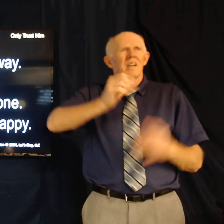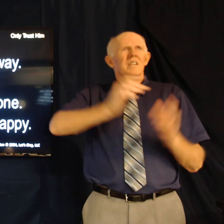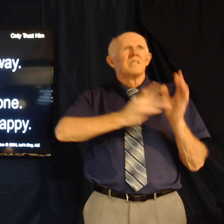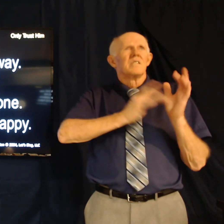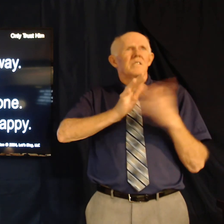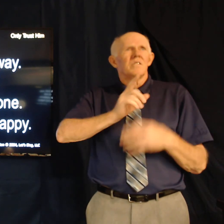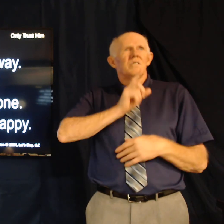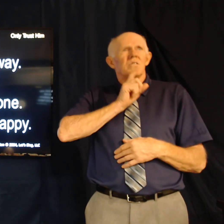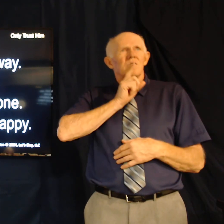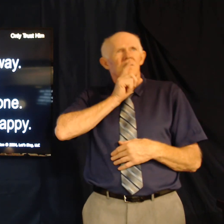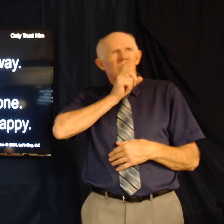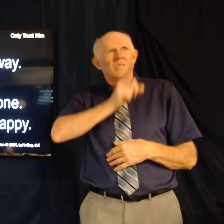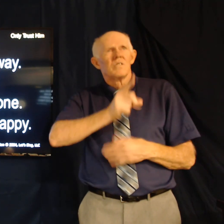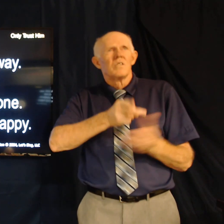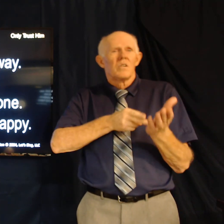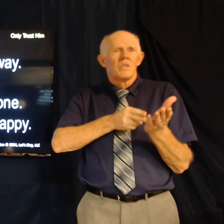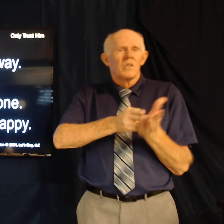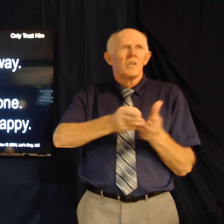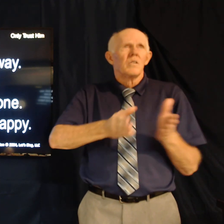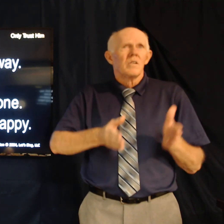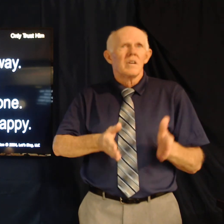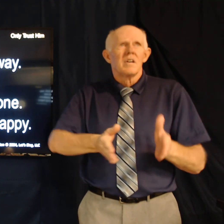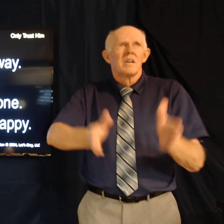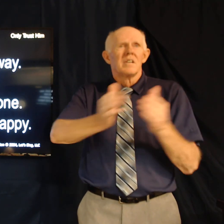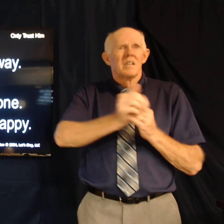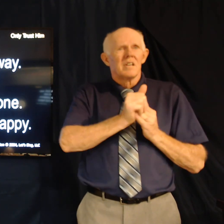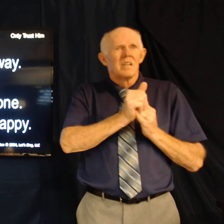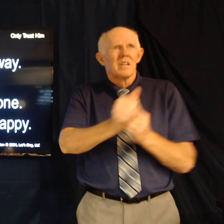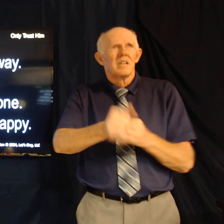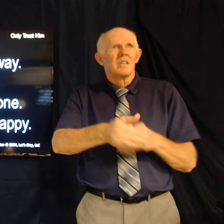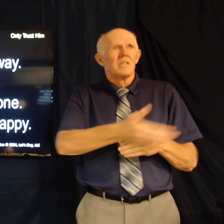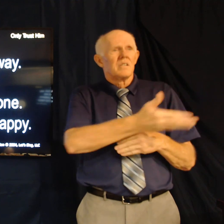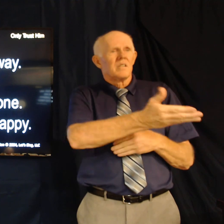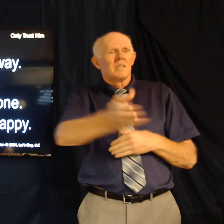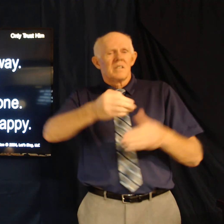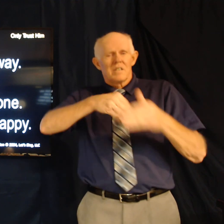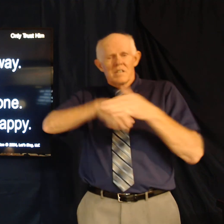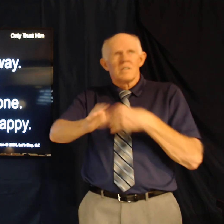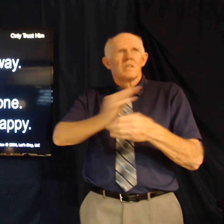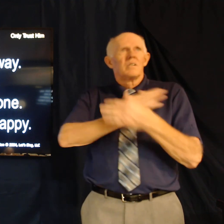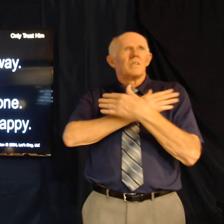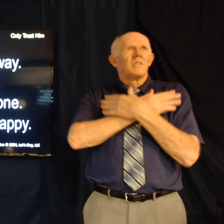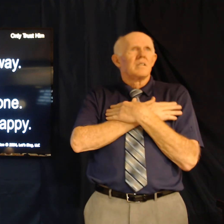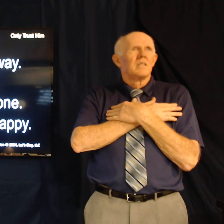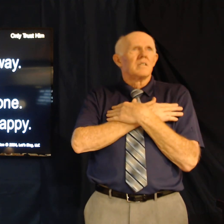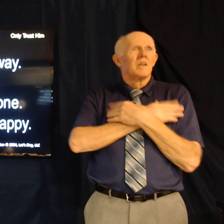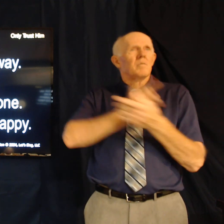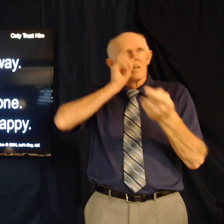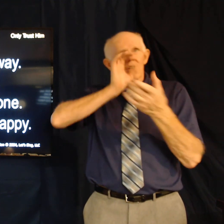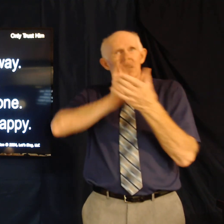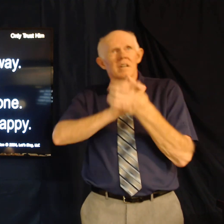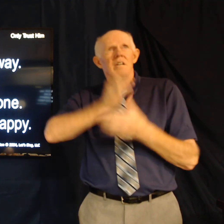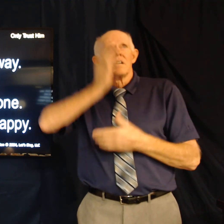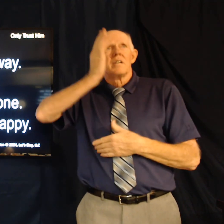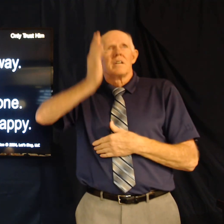Yes, Jesus truly, truth and way, lead you into rest. Believe